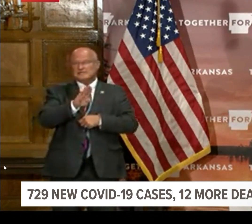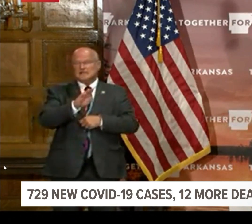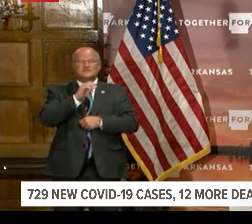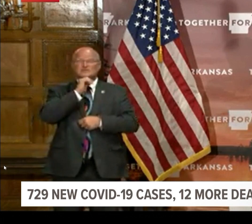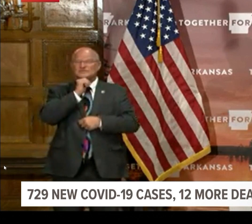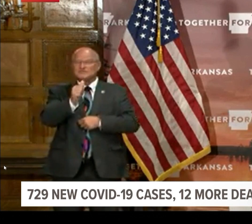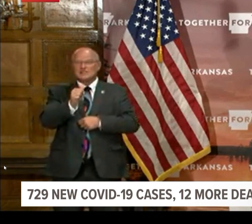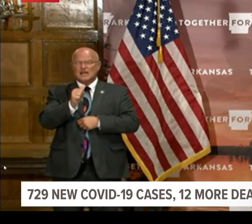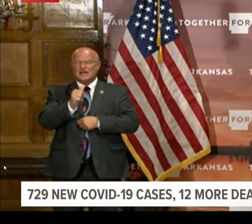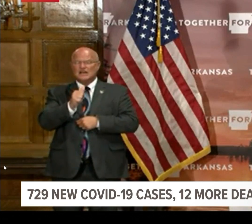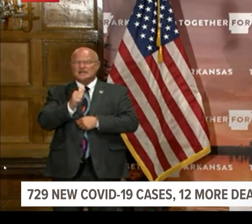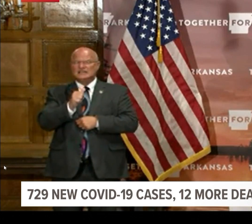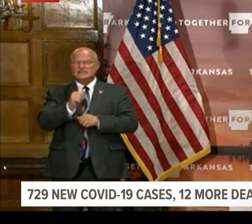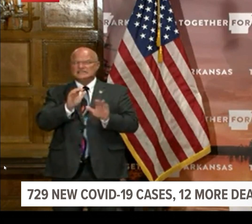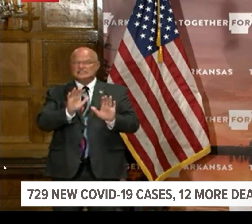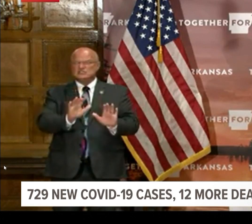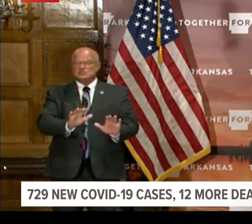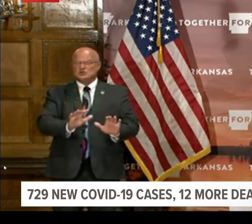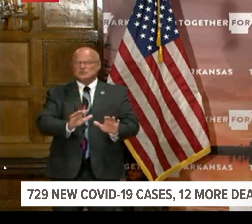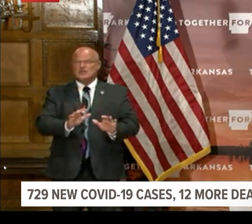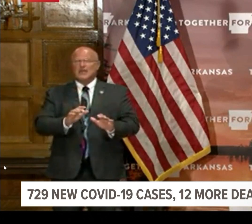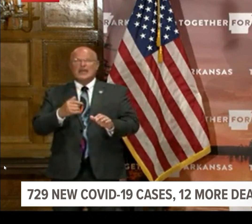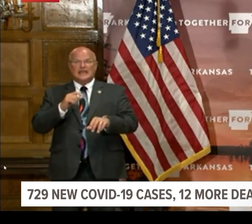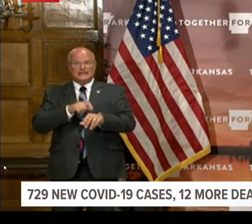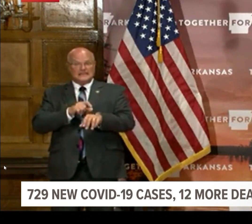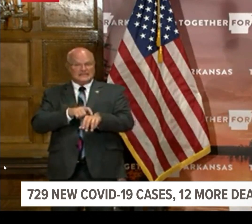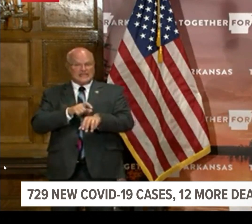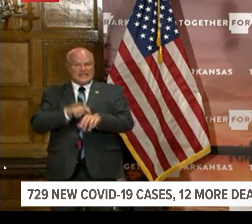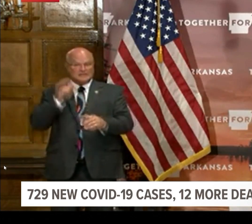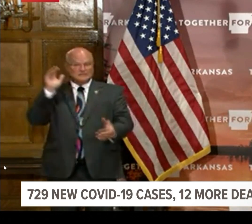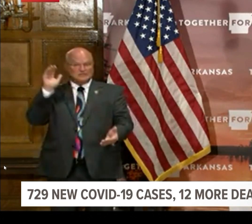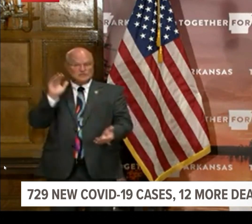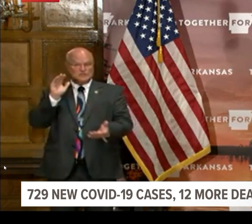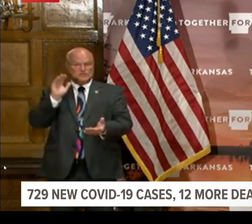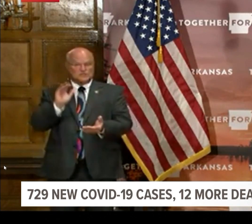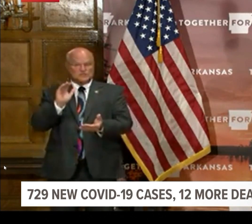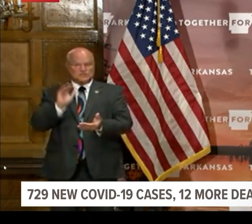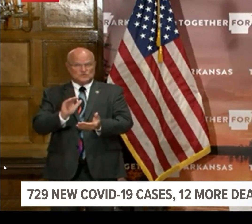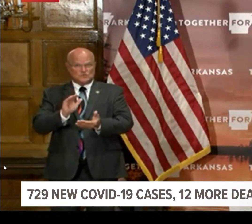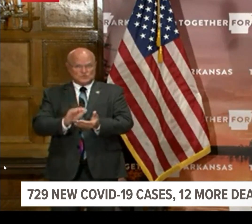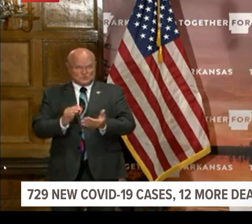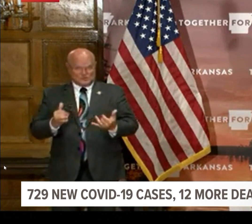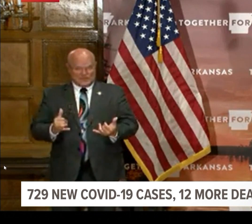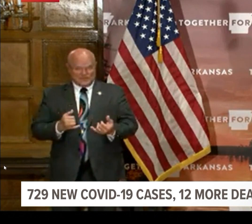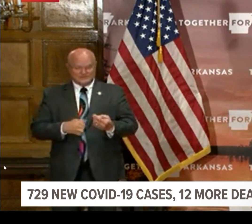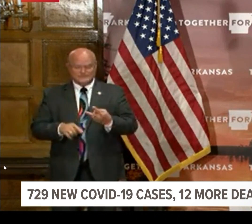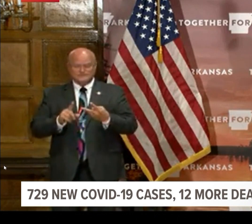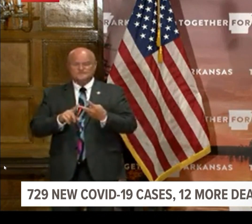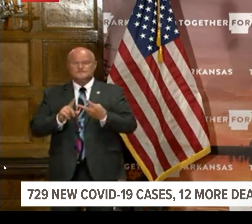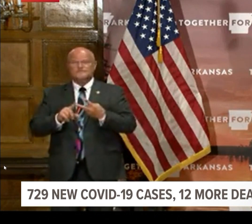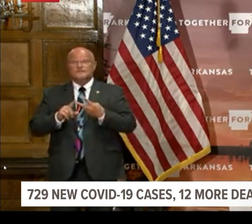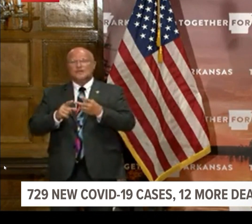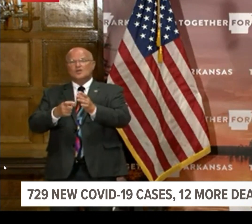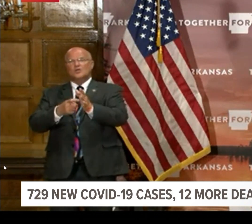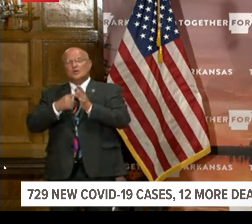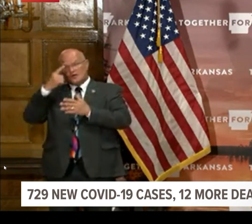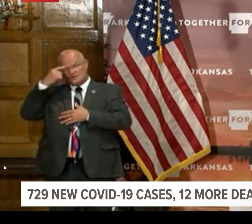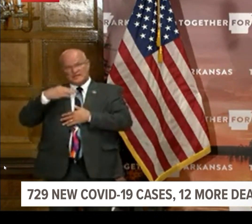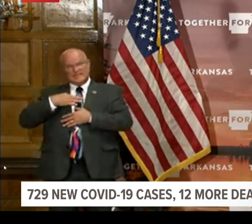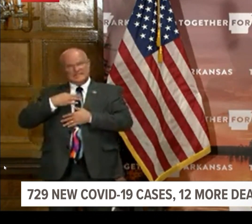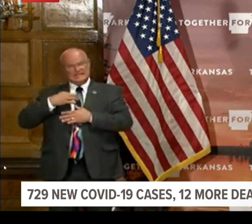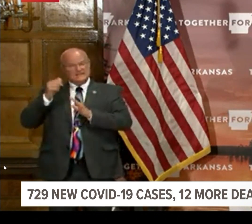not a discouragement, and we are shortening that. You're seeing those time frames reduce. Secondly, we did away with the requirement for